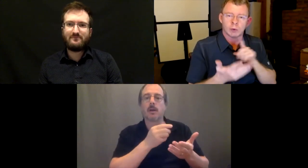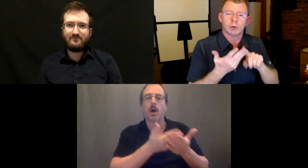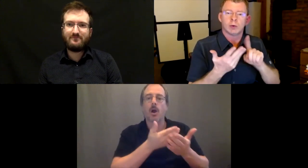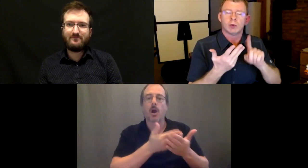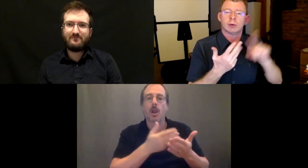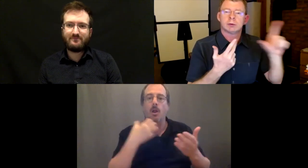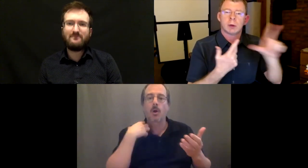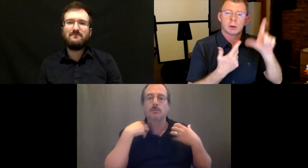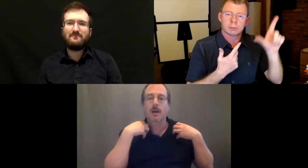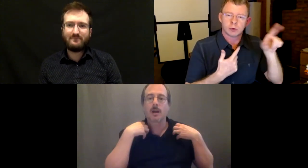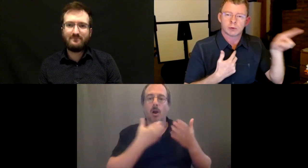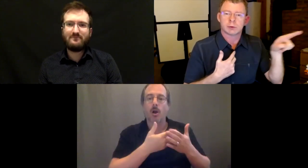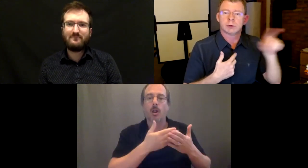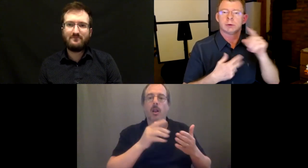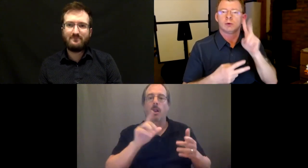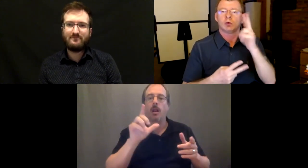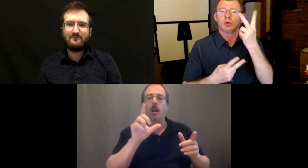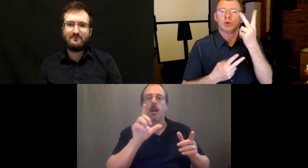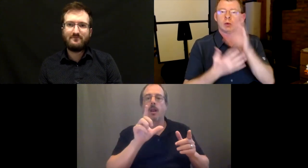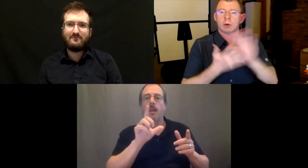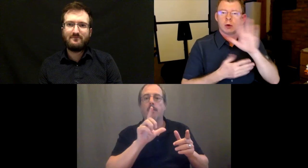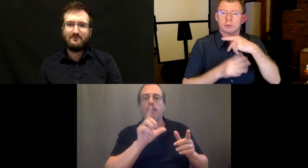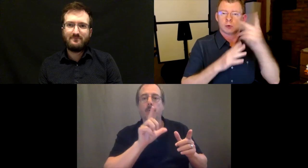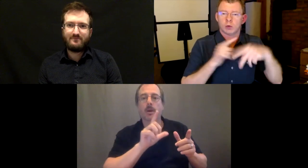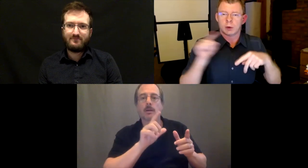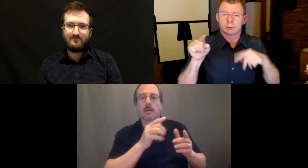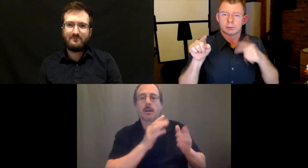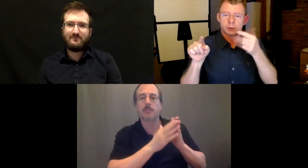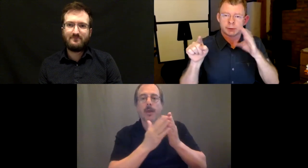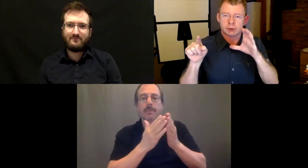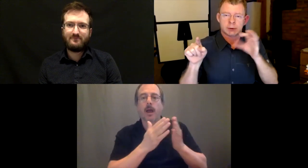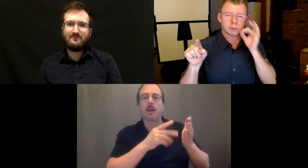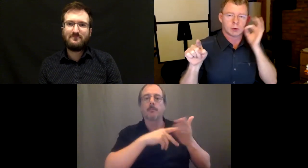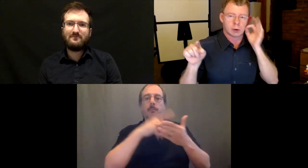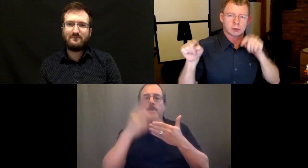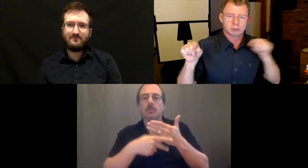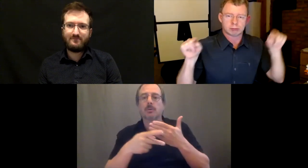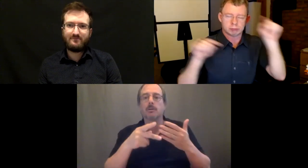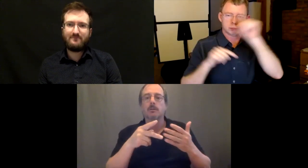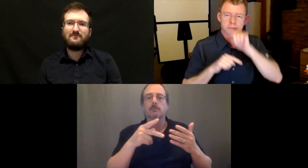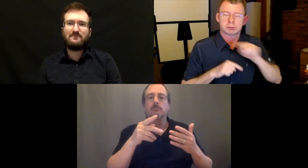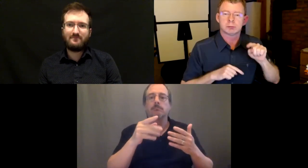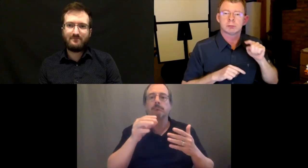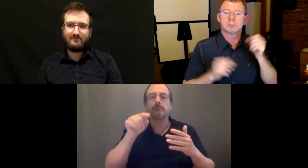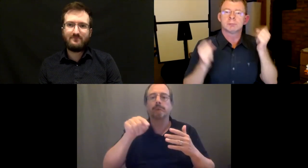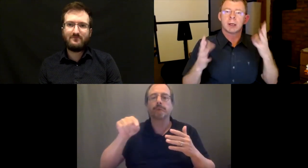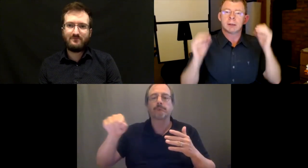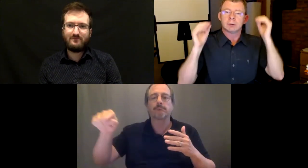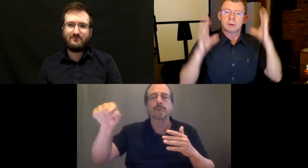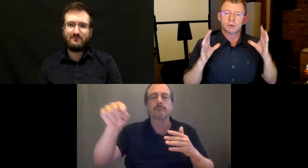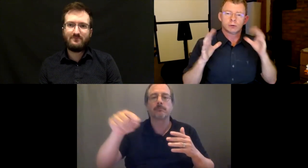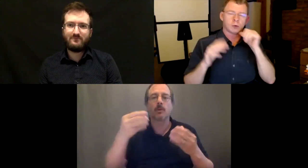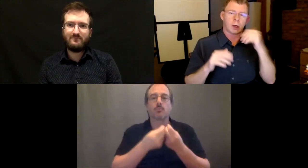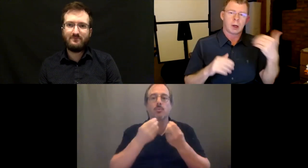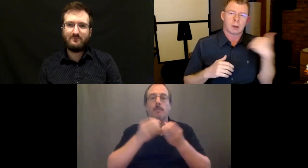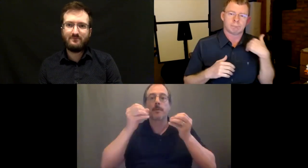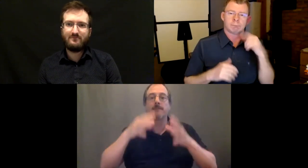CED, CHS. There's a library, there's another college program, Mohawk, and another one. And